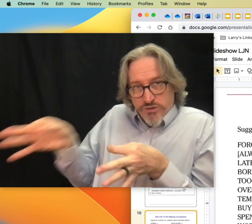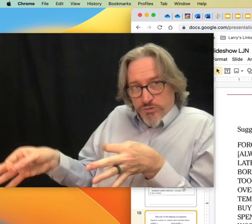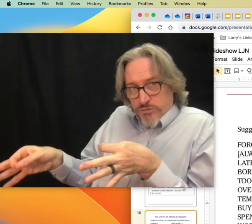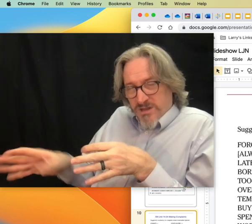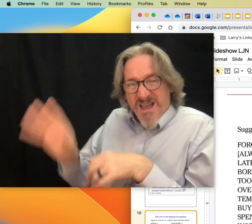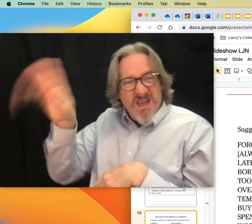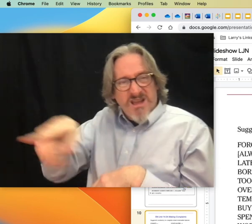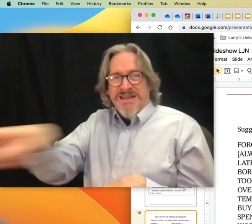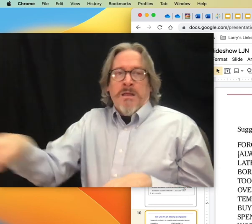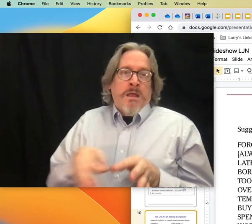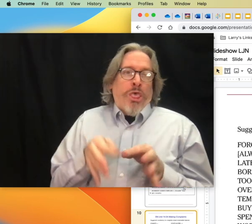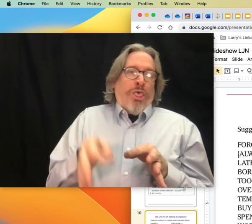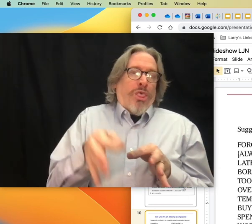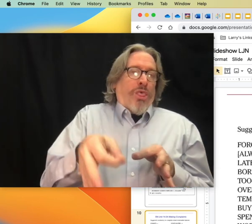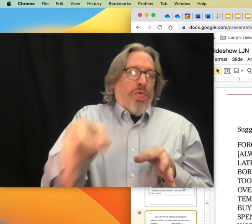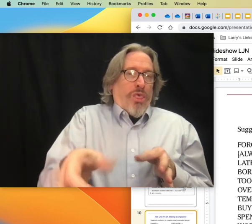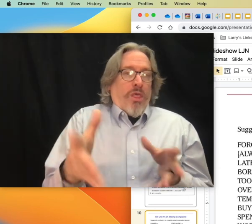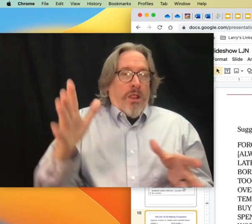off.